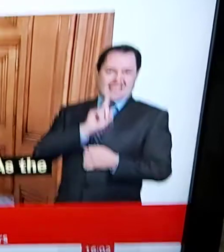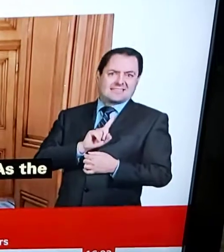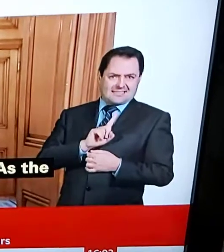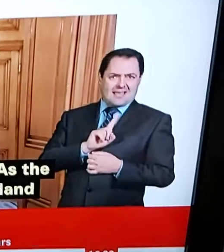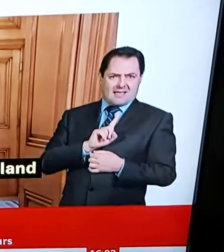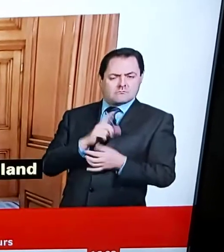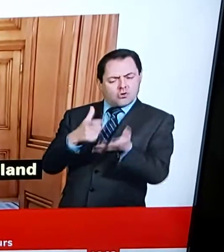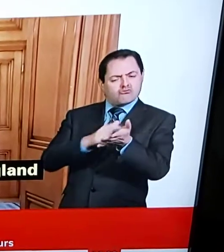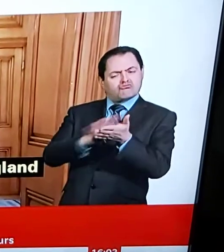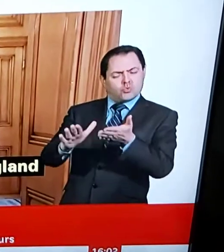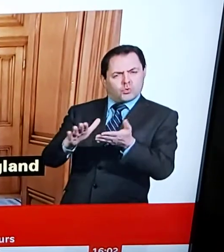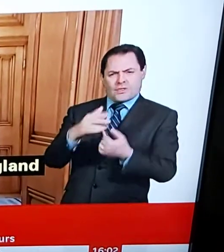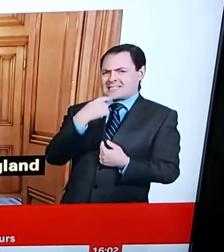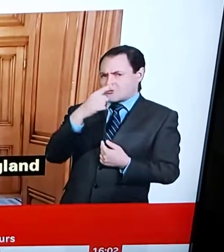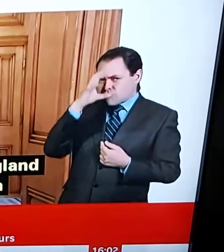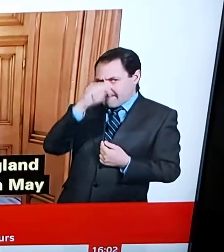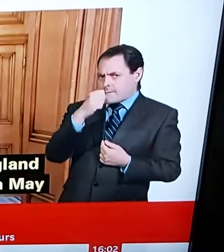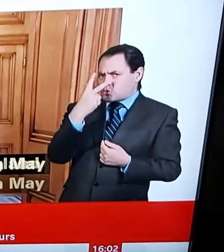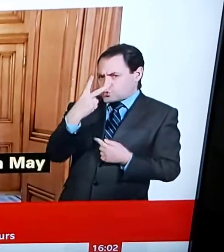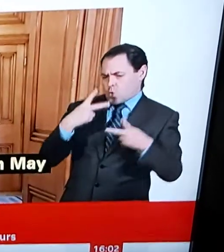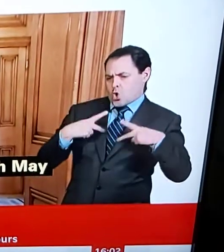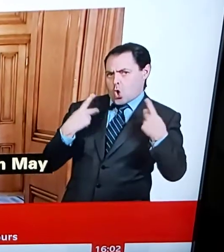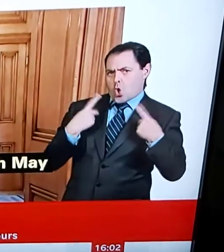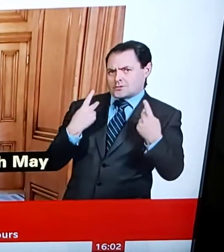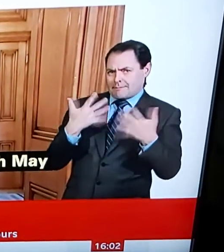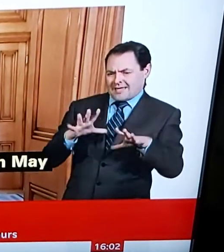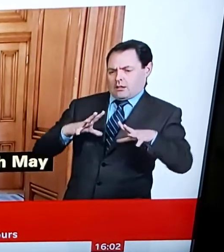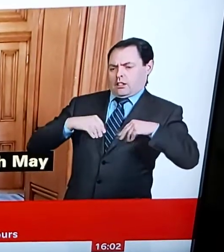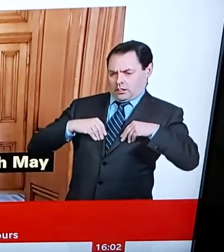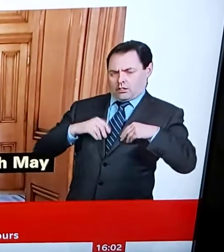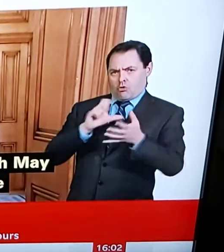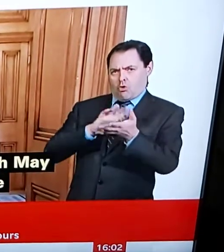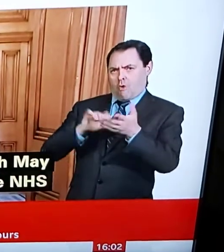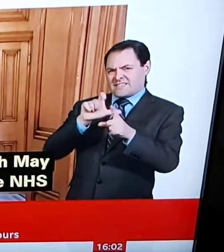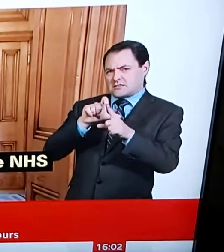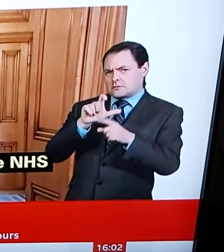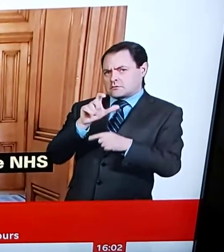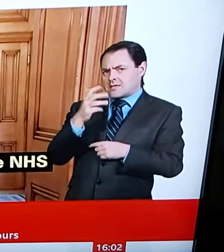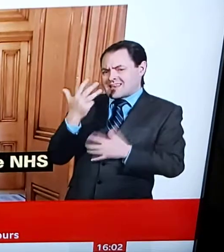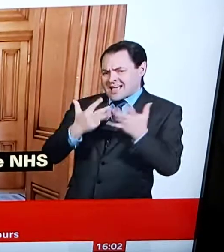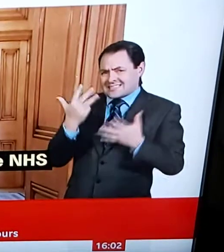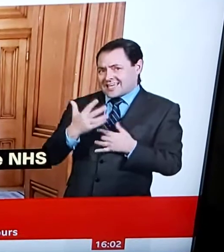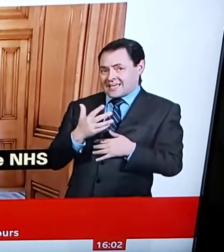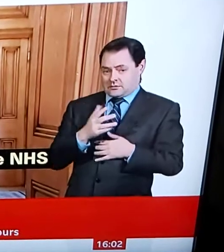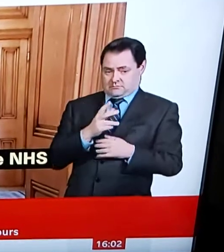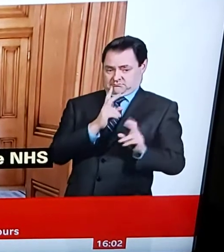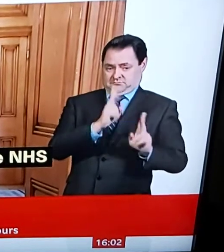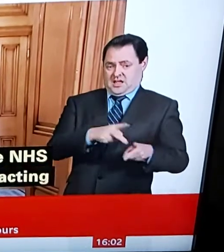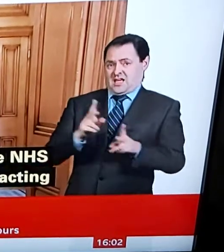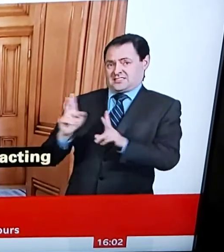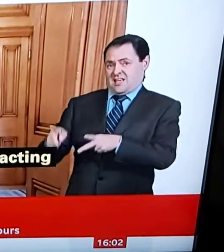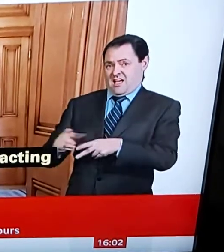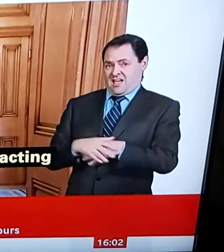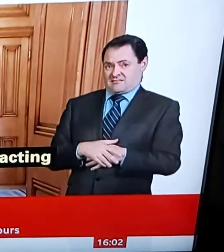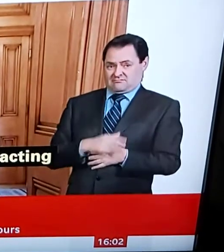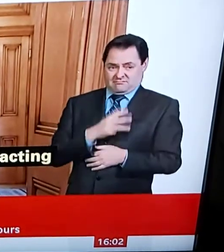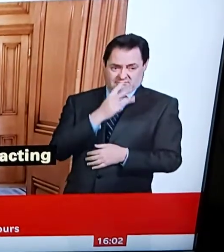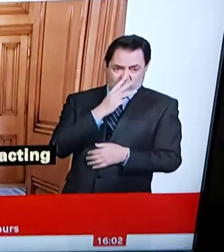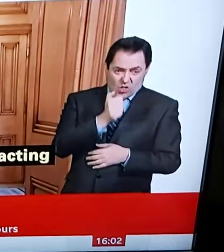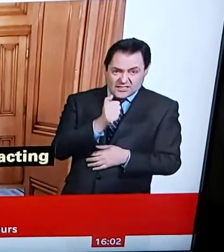2 NHS nurses who died after contracting COVID-19. Arima Nasreen, who was just 36, and Amy O'Rourke, aged